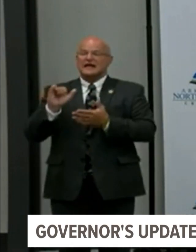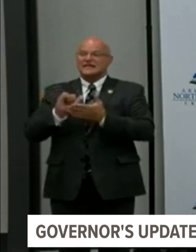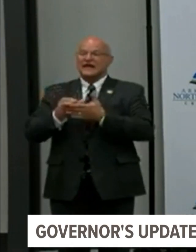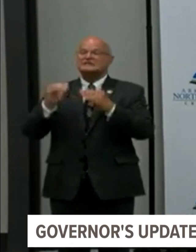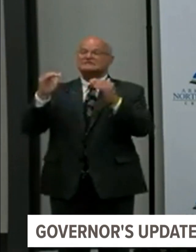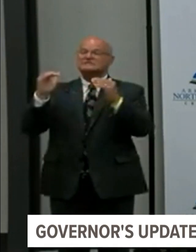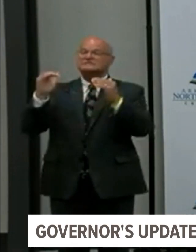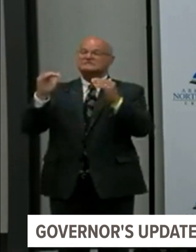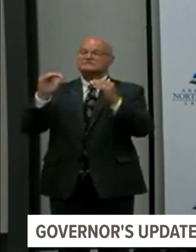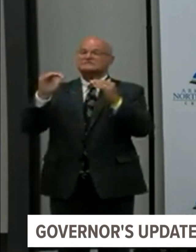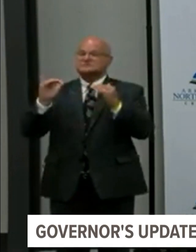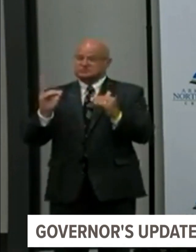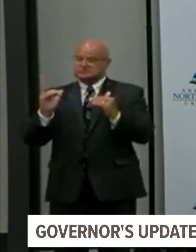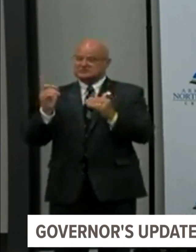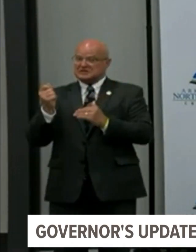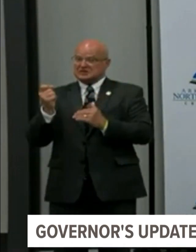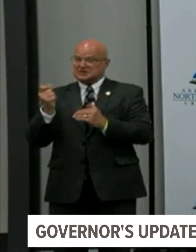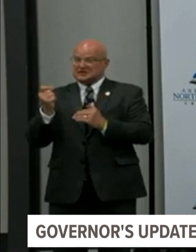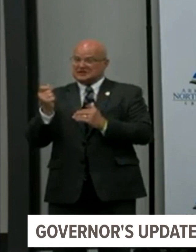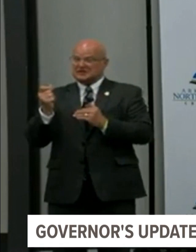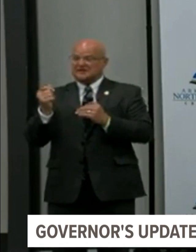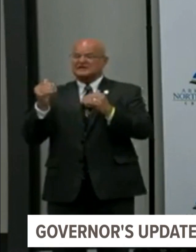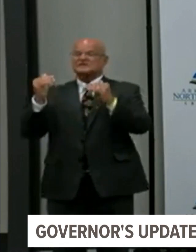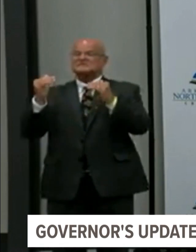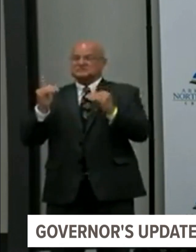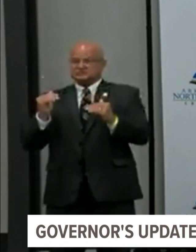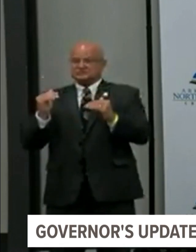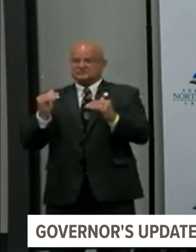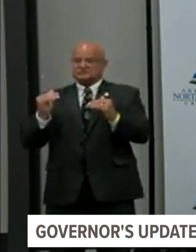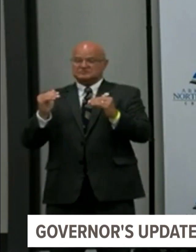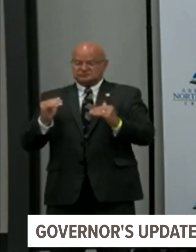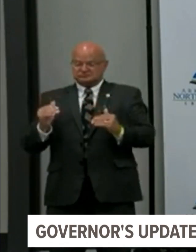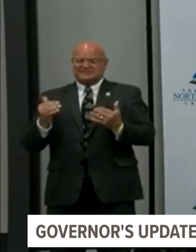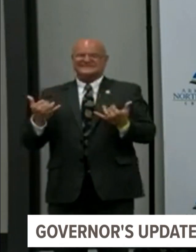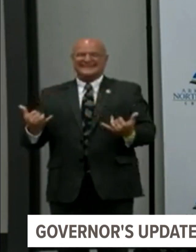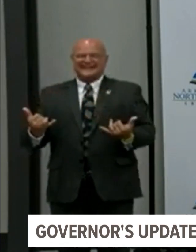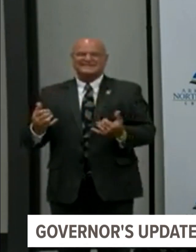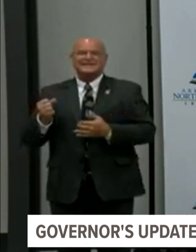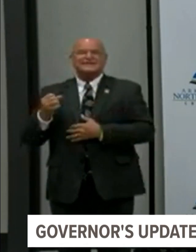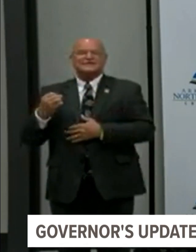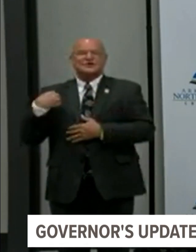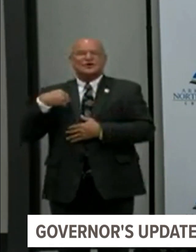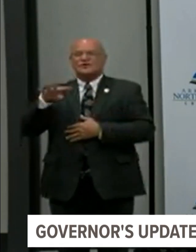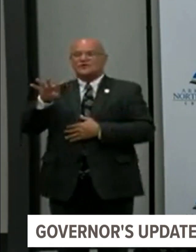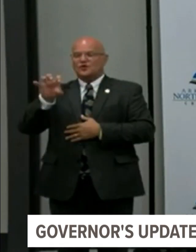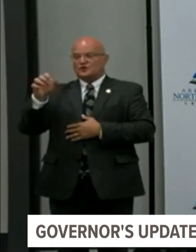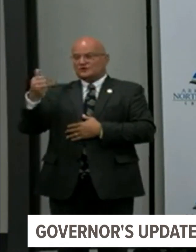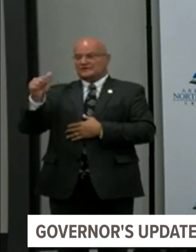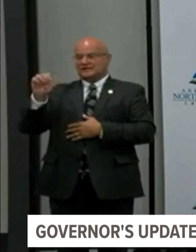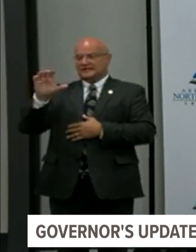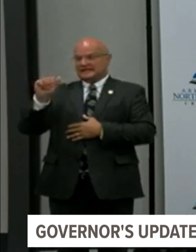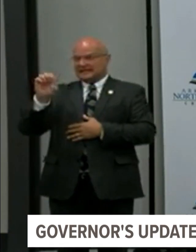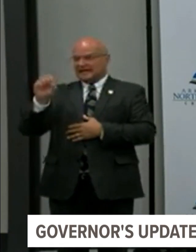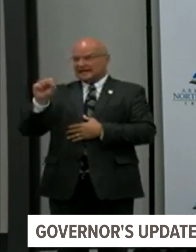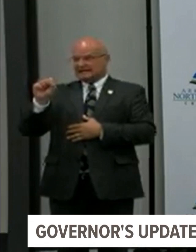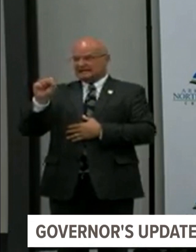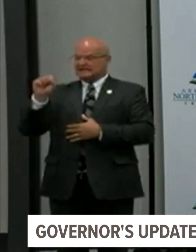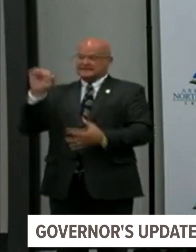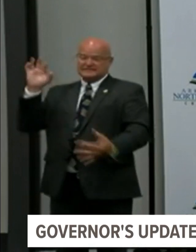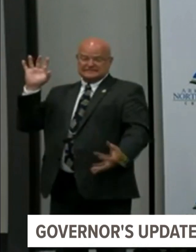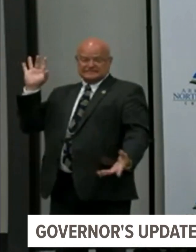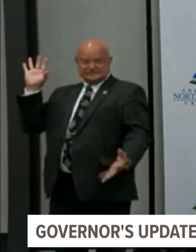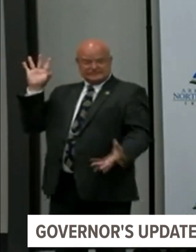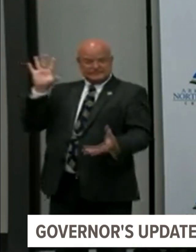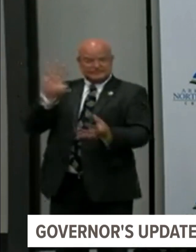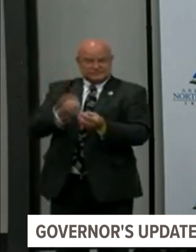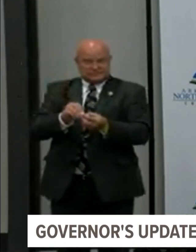is down a little bit from the previous day, down a little bit from the previous day to that. And so 410 cases brings our